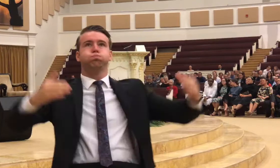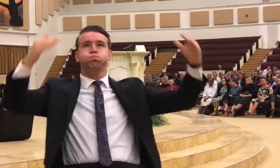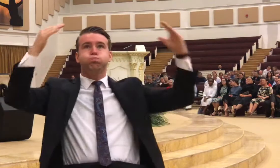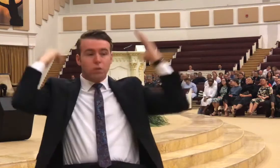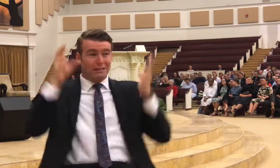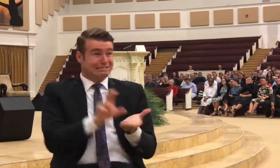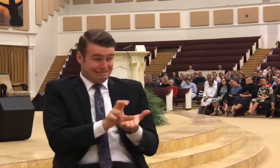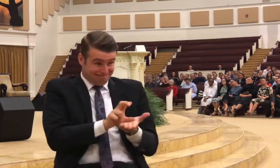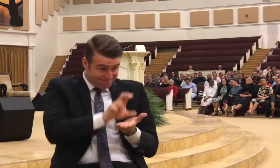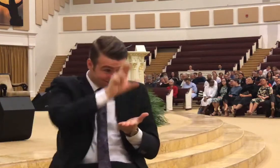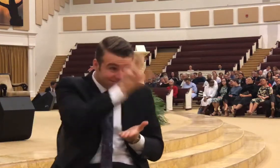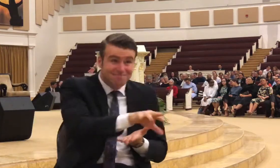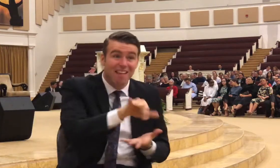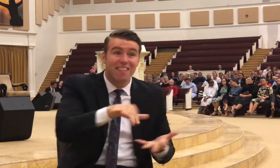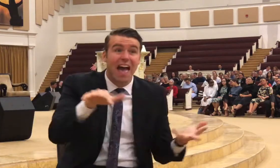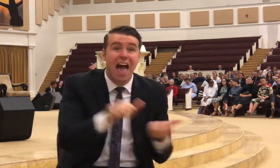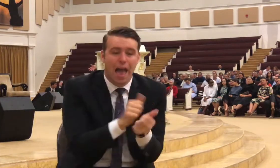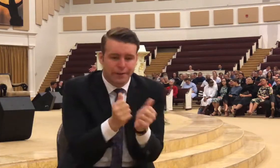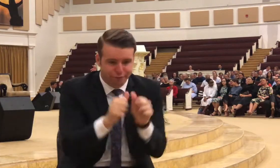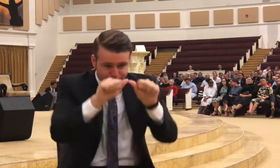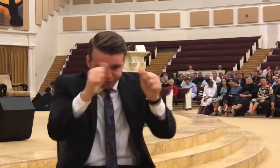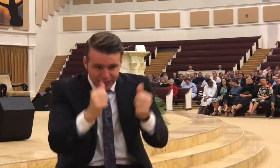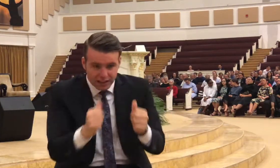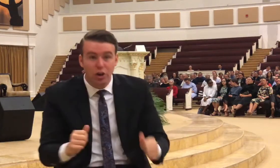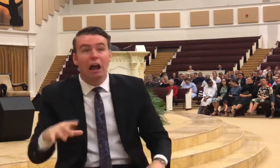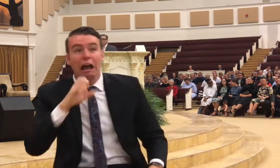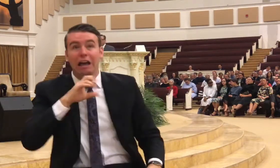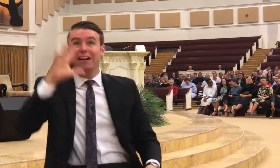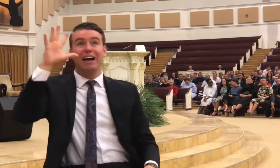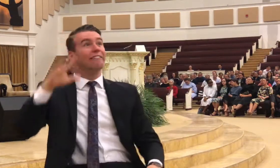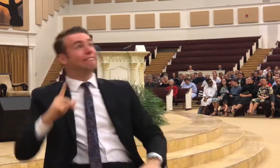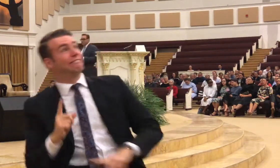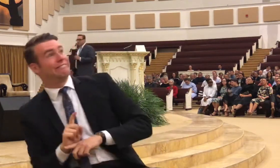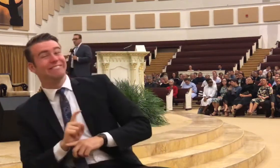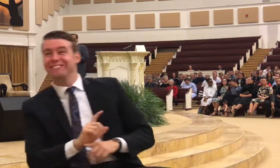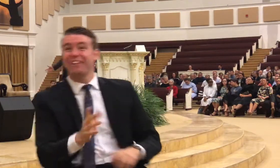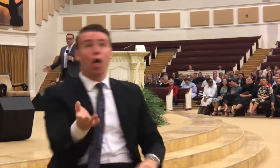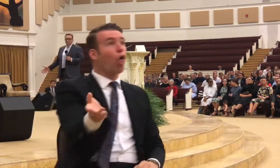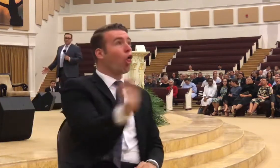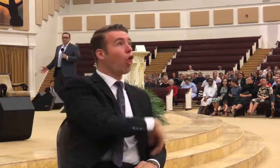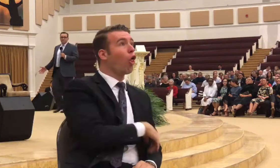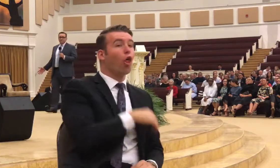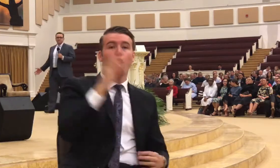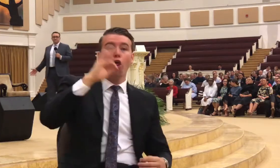to pay for that figurine that got knocked over in that museum.